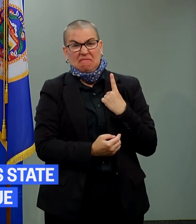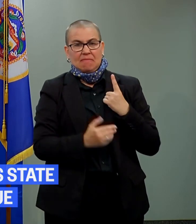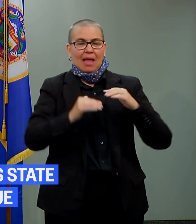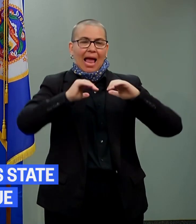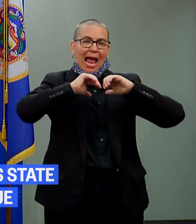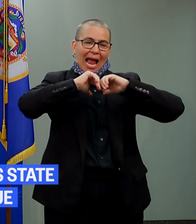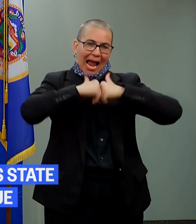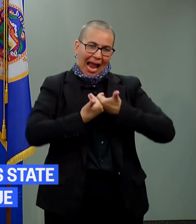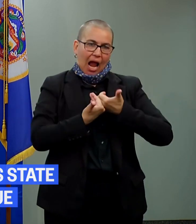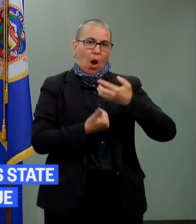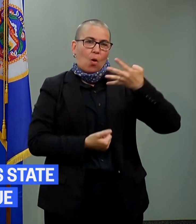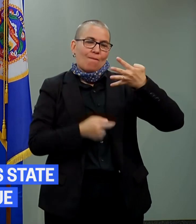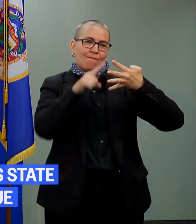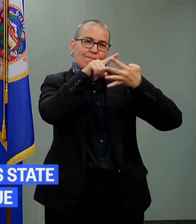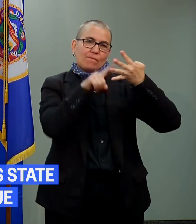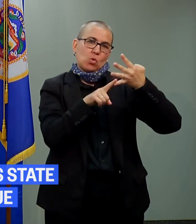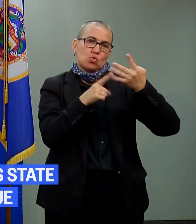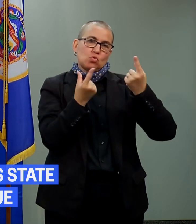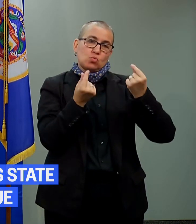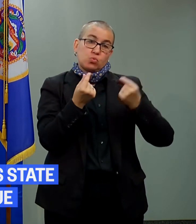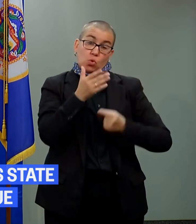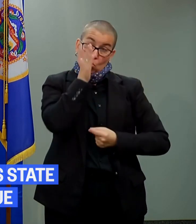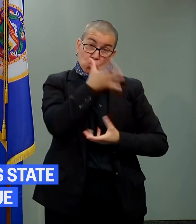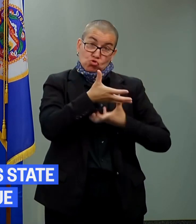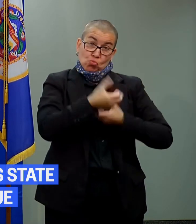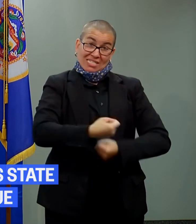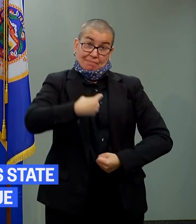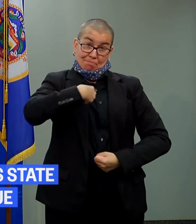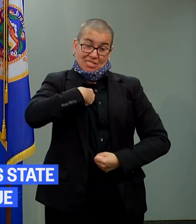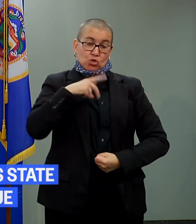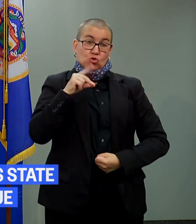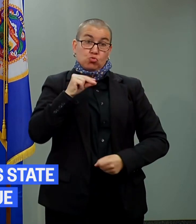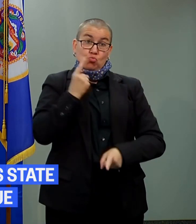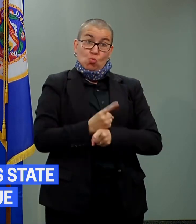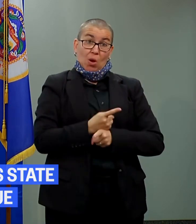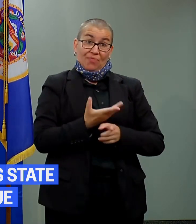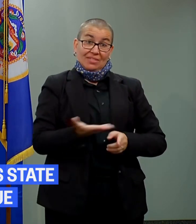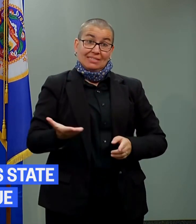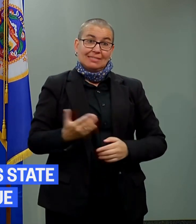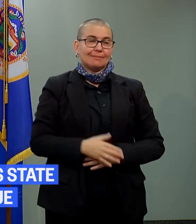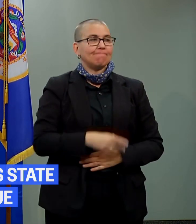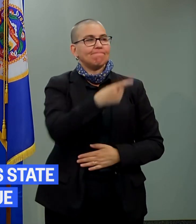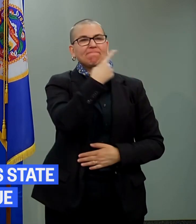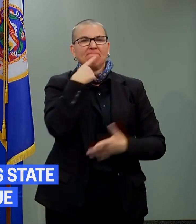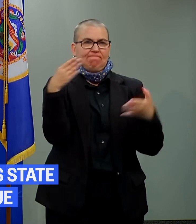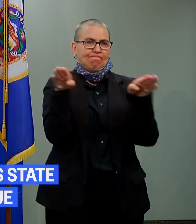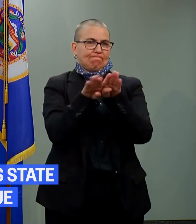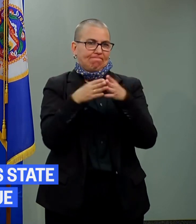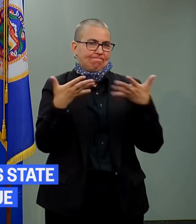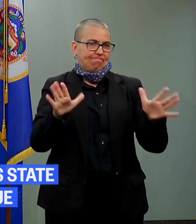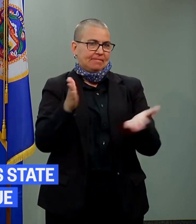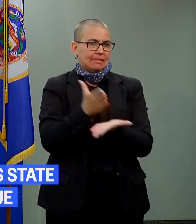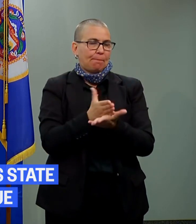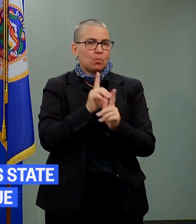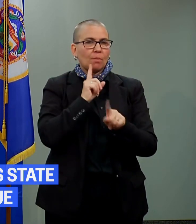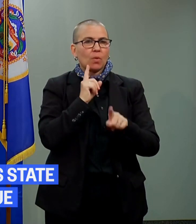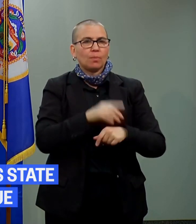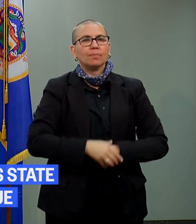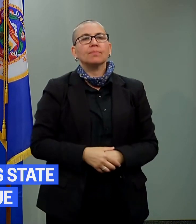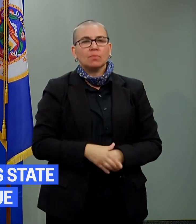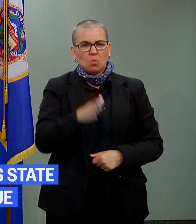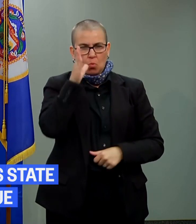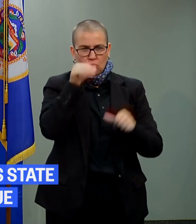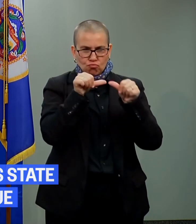and can we trust that it'll be done right. So we do have to end there today. We'll thank you. We'll continue to brief as accurately as